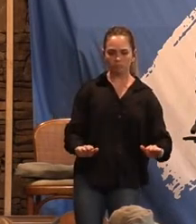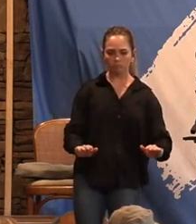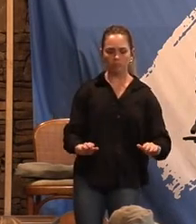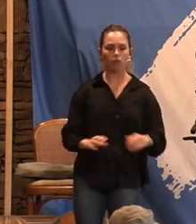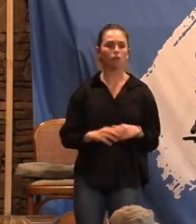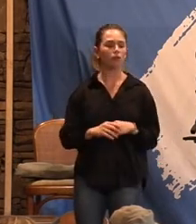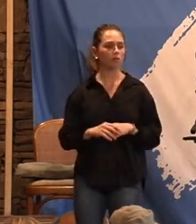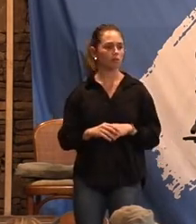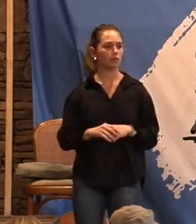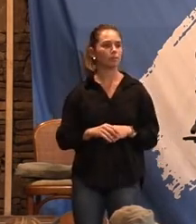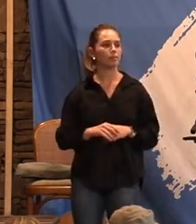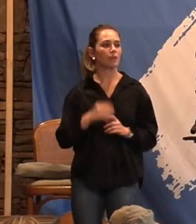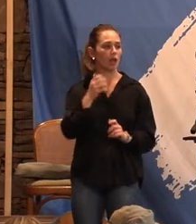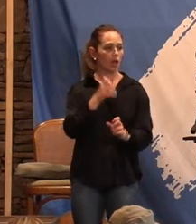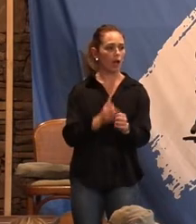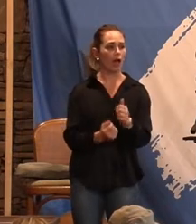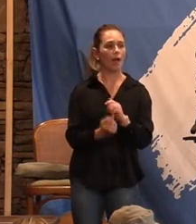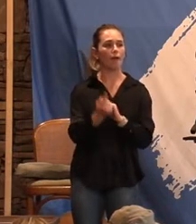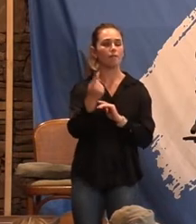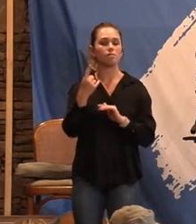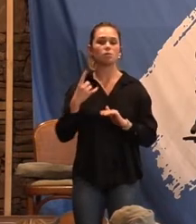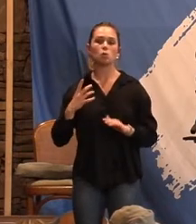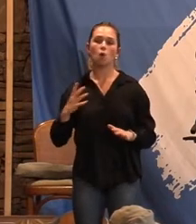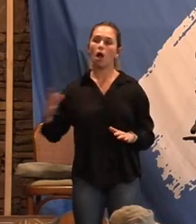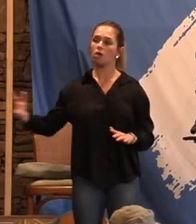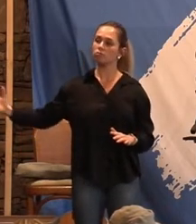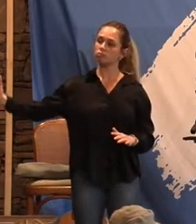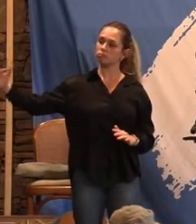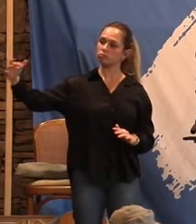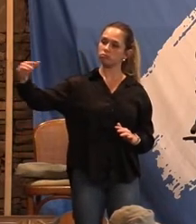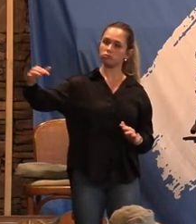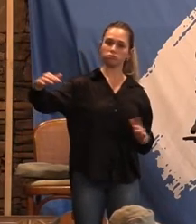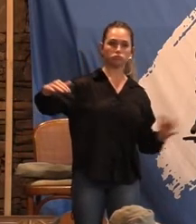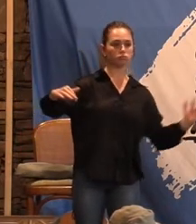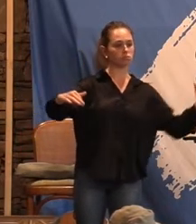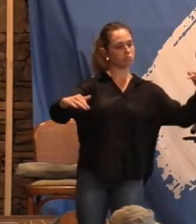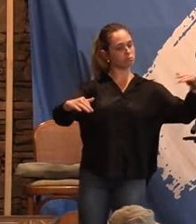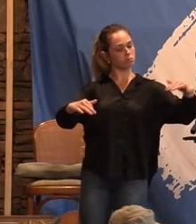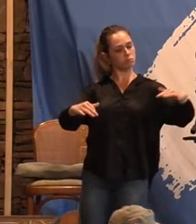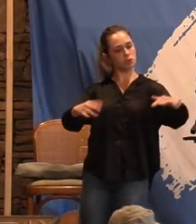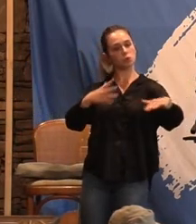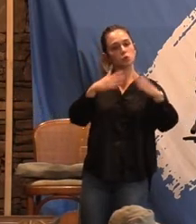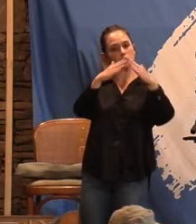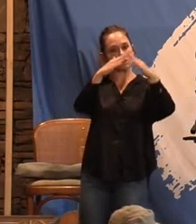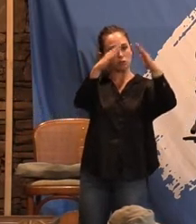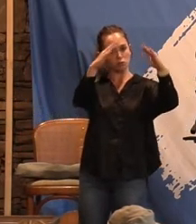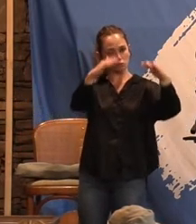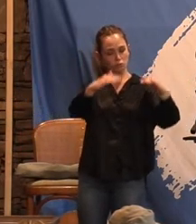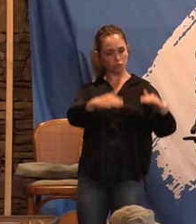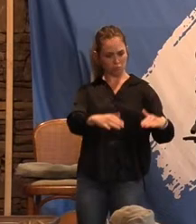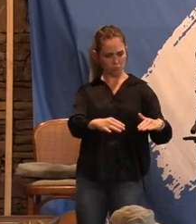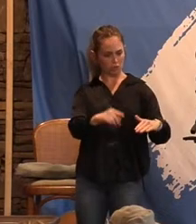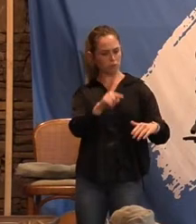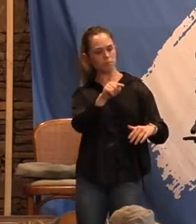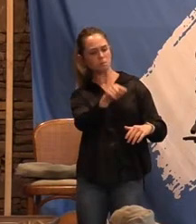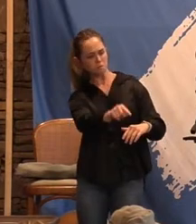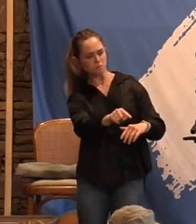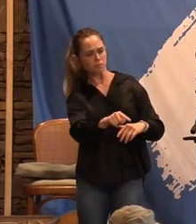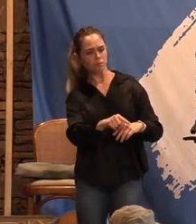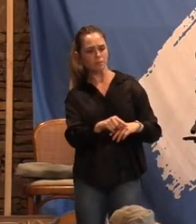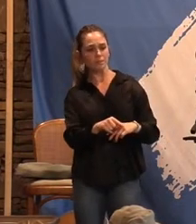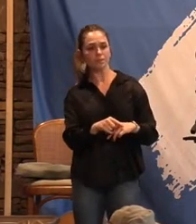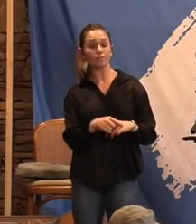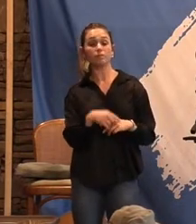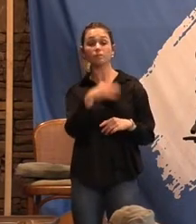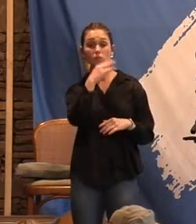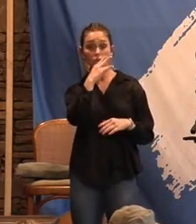Well, everyone went down to a little shed that was in one corner of this field, and there